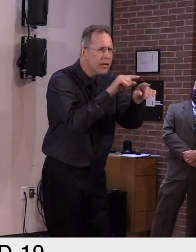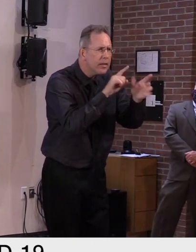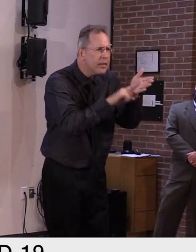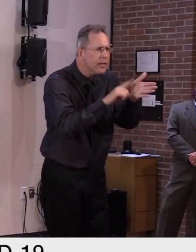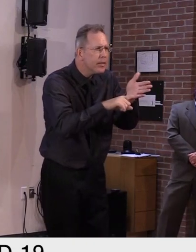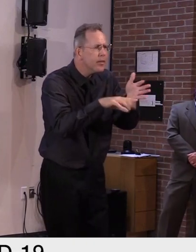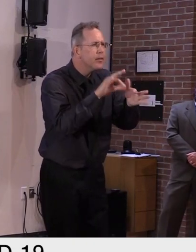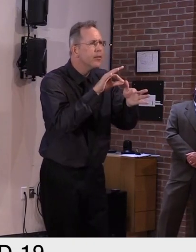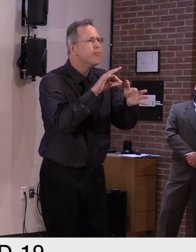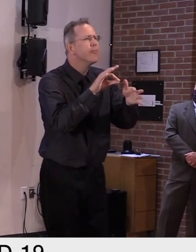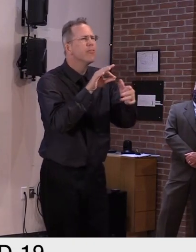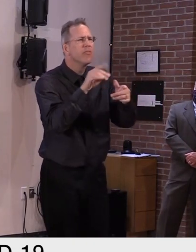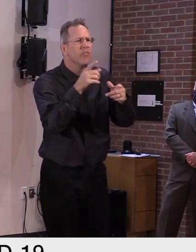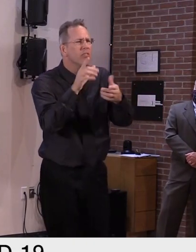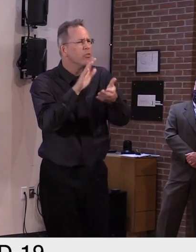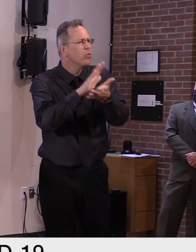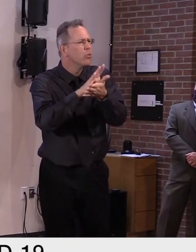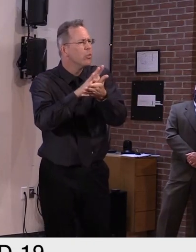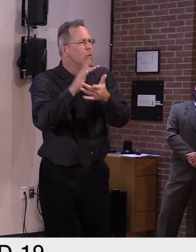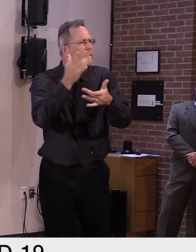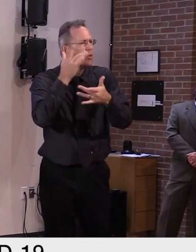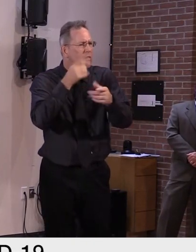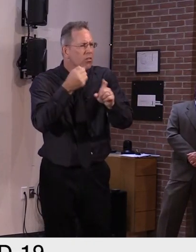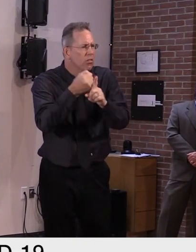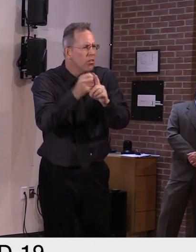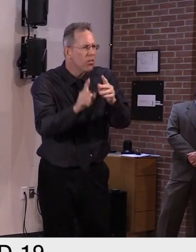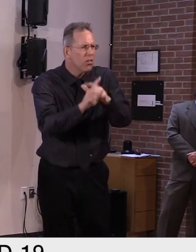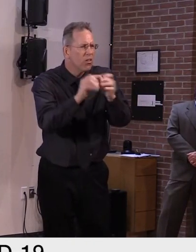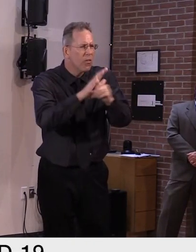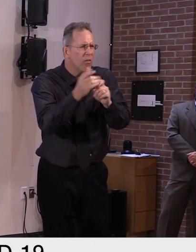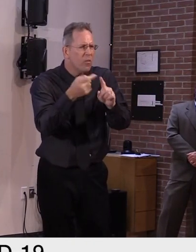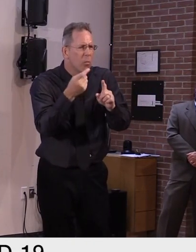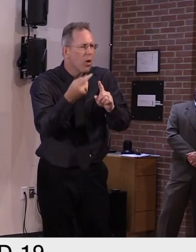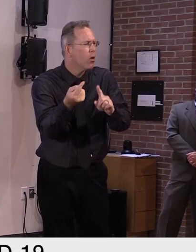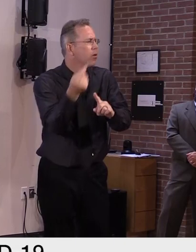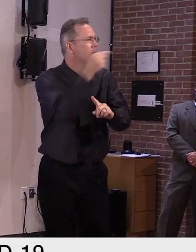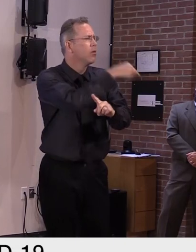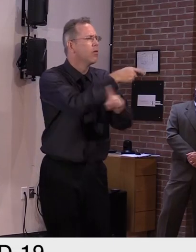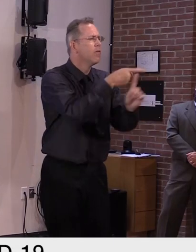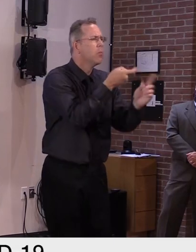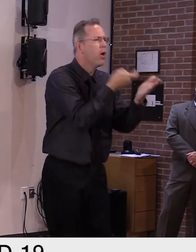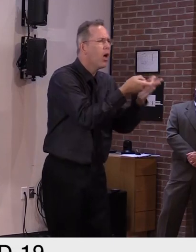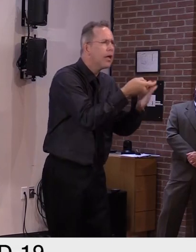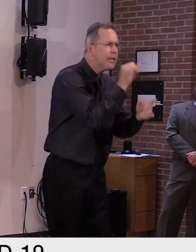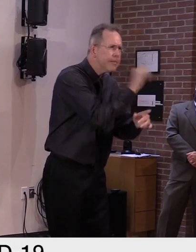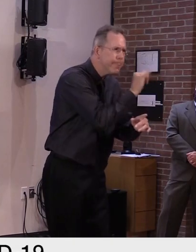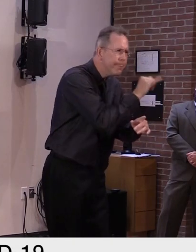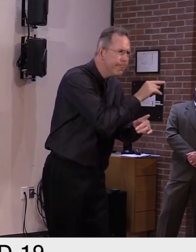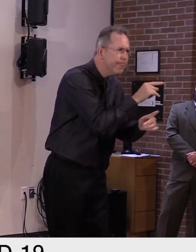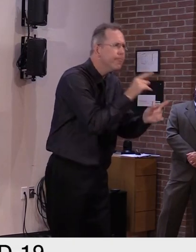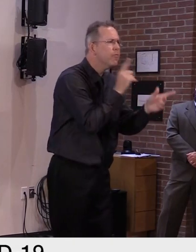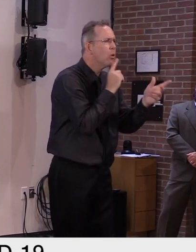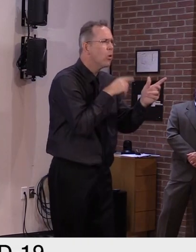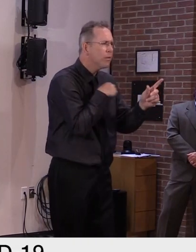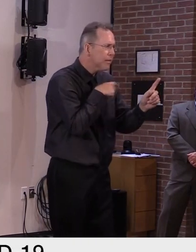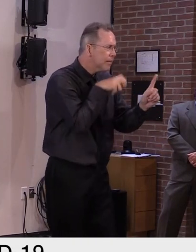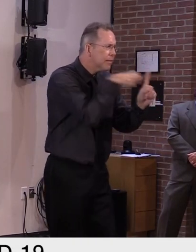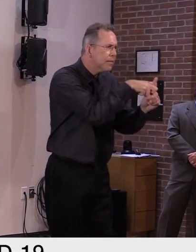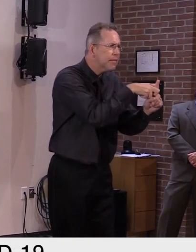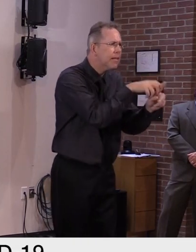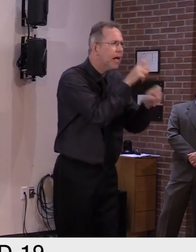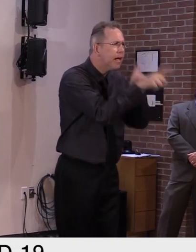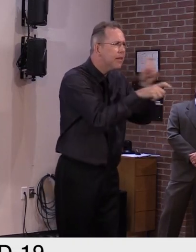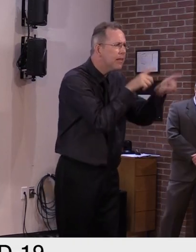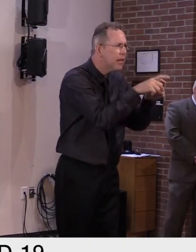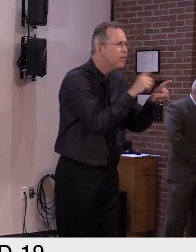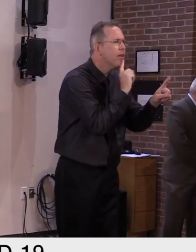outbreak, people should be forthright about the information. And if the health department is trying to contact them, please answer, because